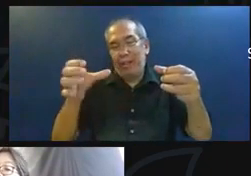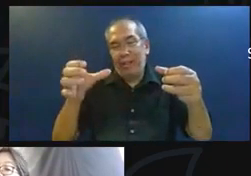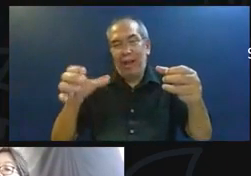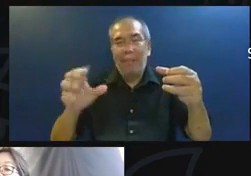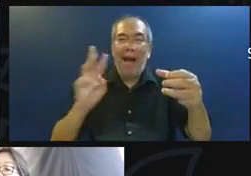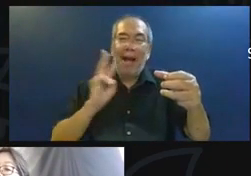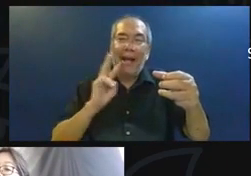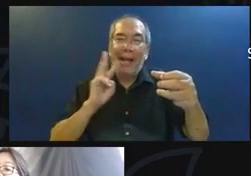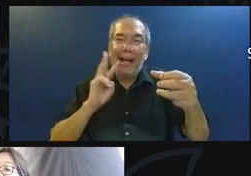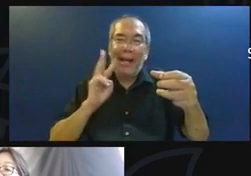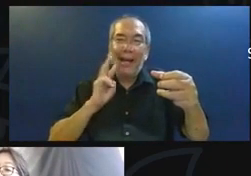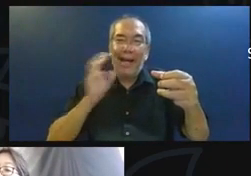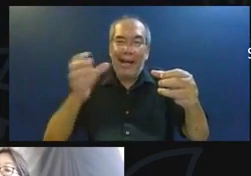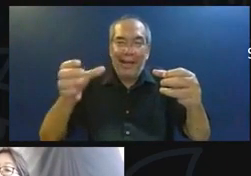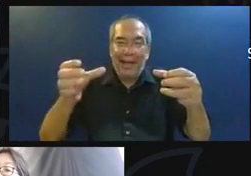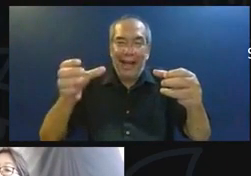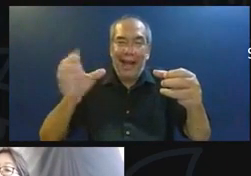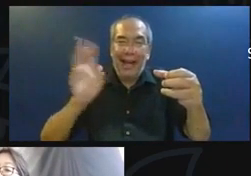obviously the